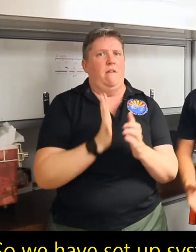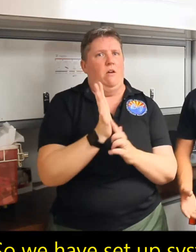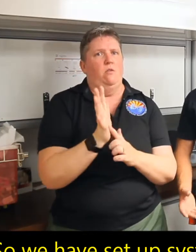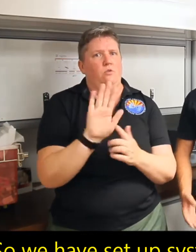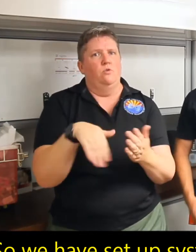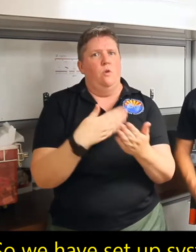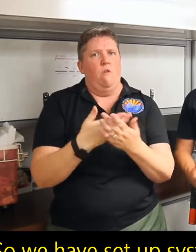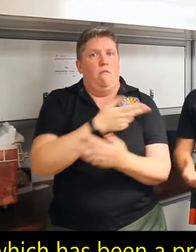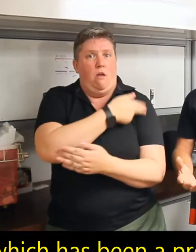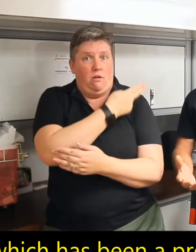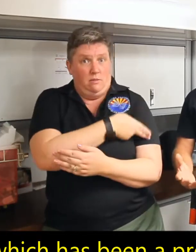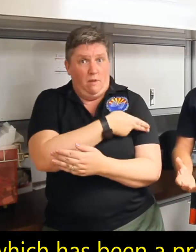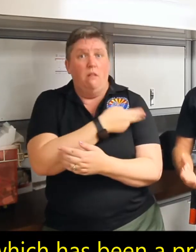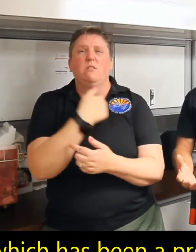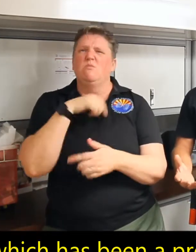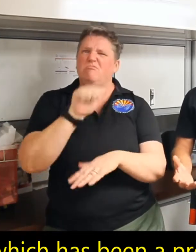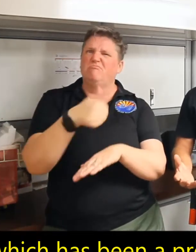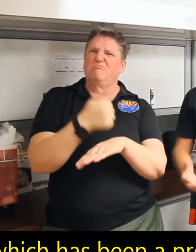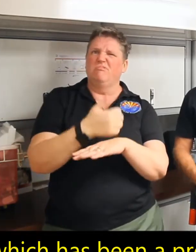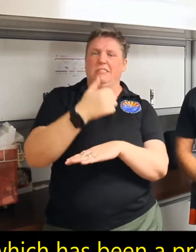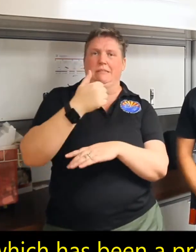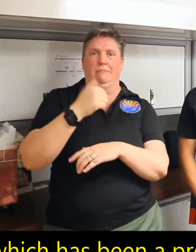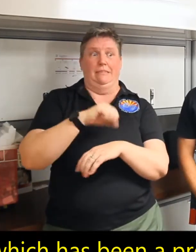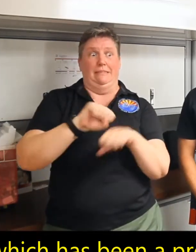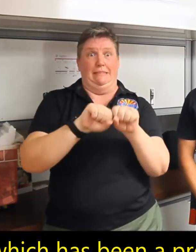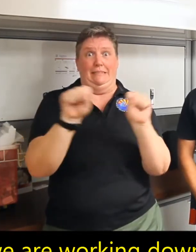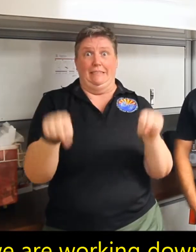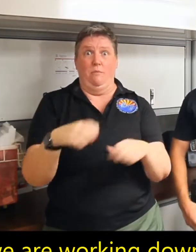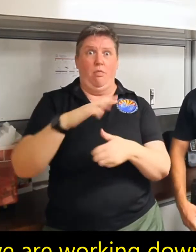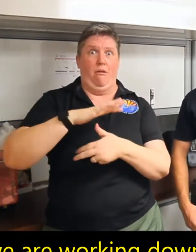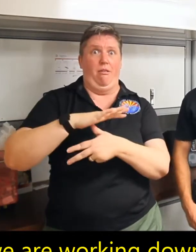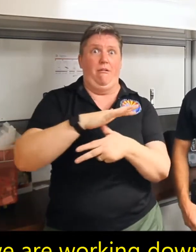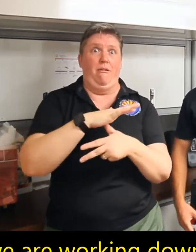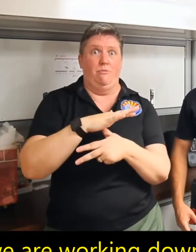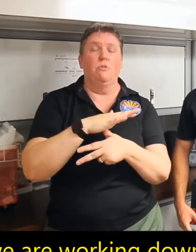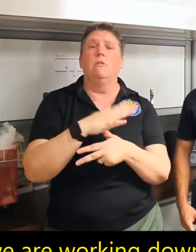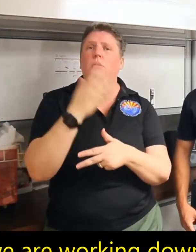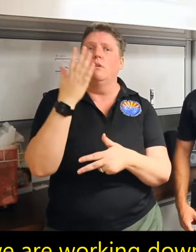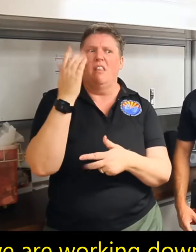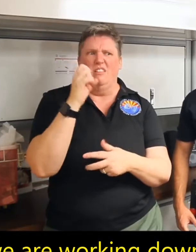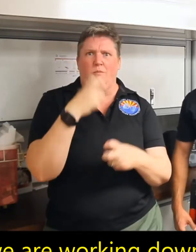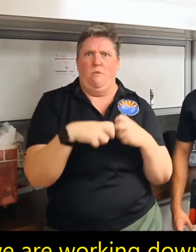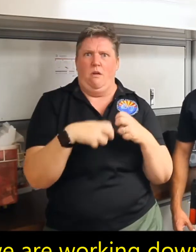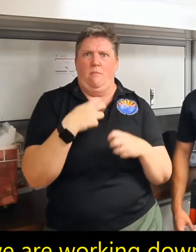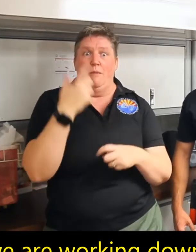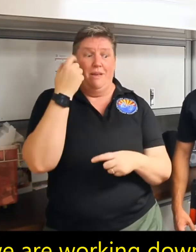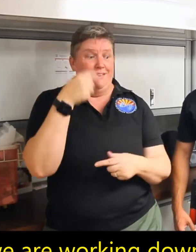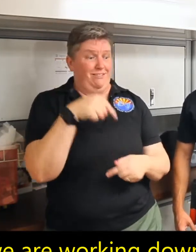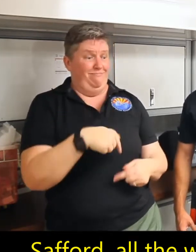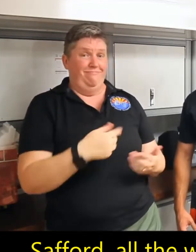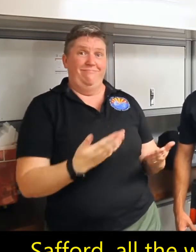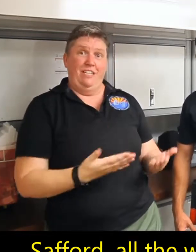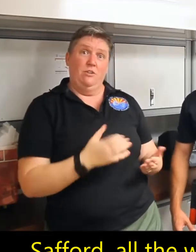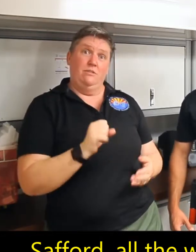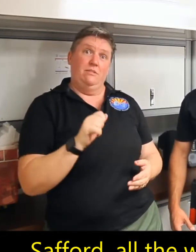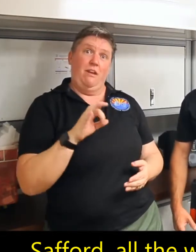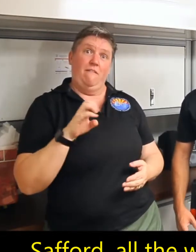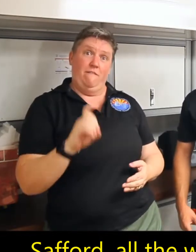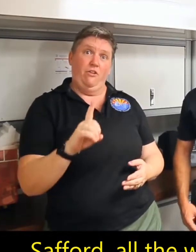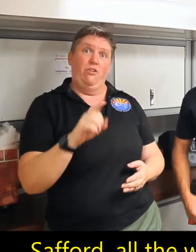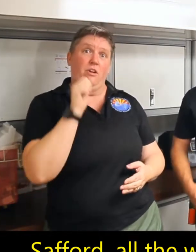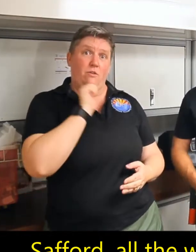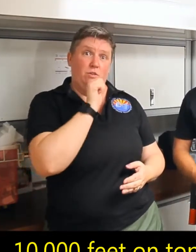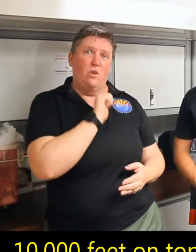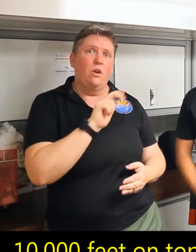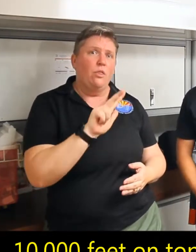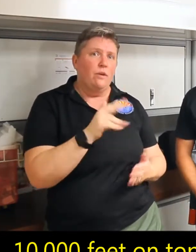with helicopters, which has been a problem here because we're working down low at 3,000 feet here in Safford, all the